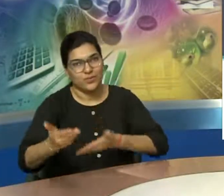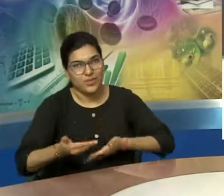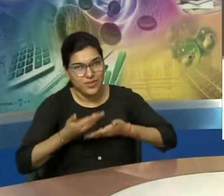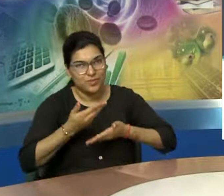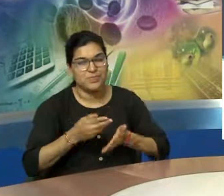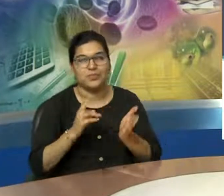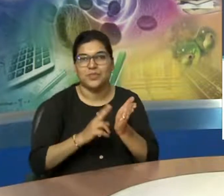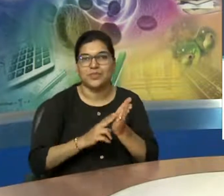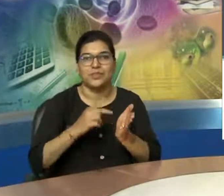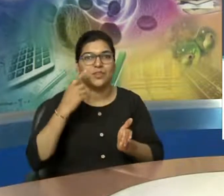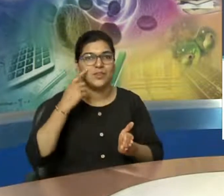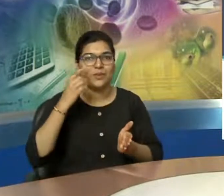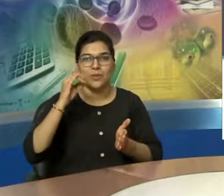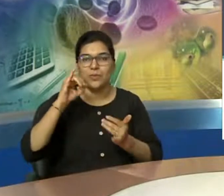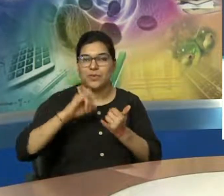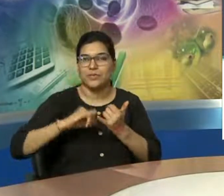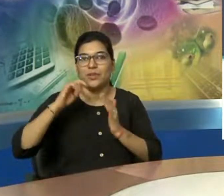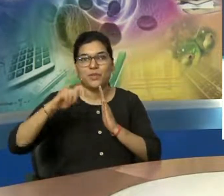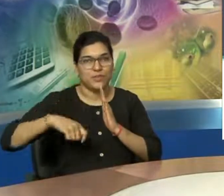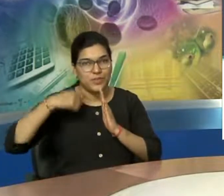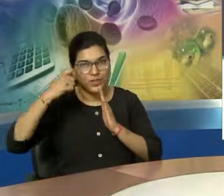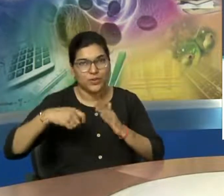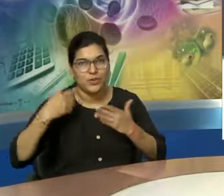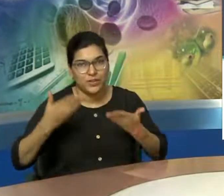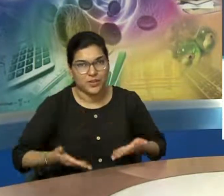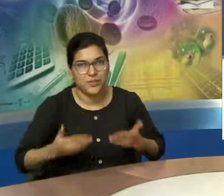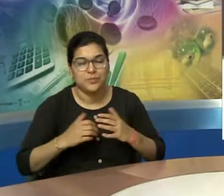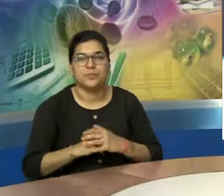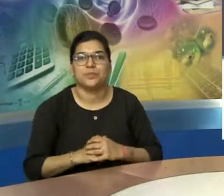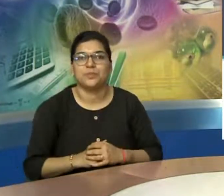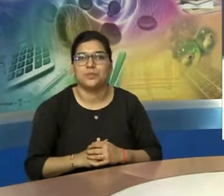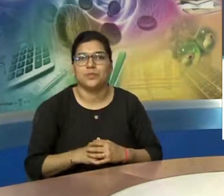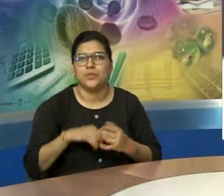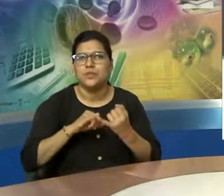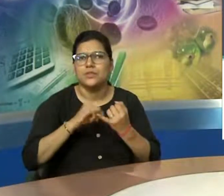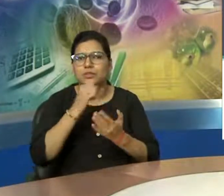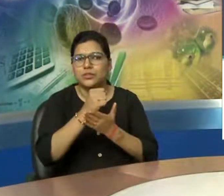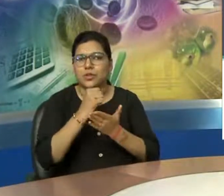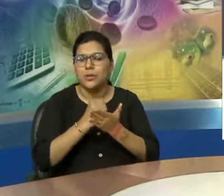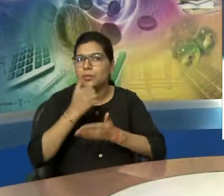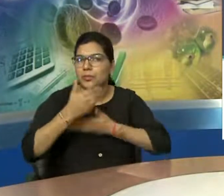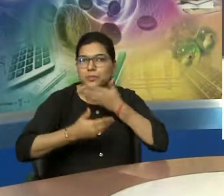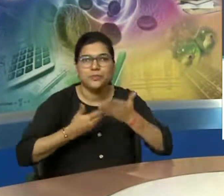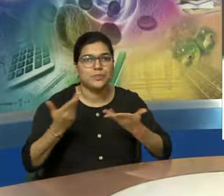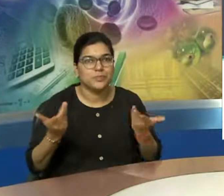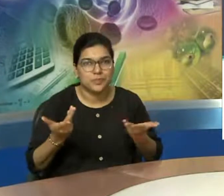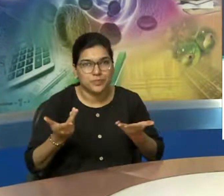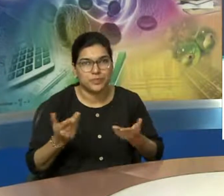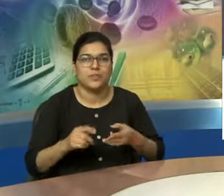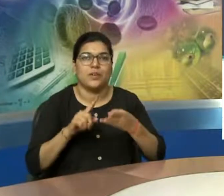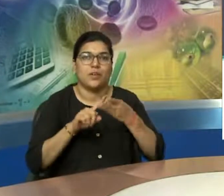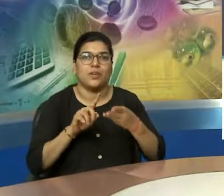Welcome you all in this educational video of NIOS. This is